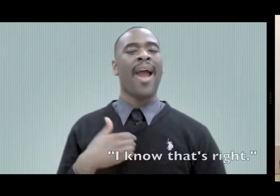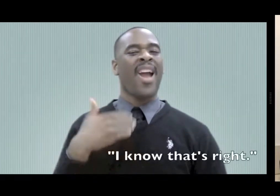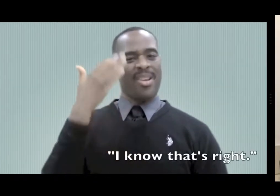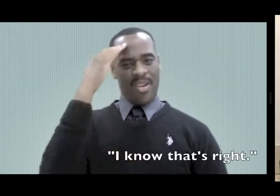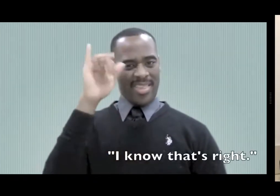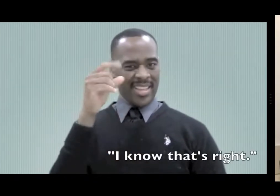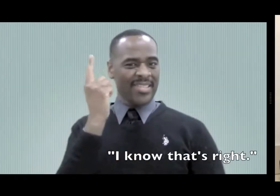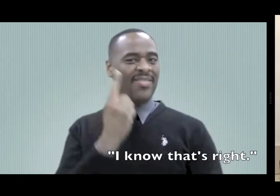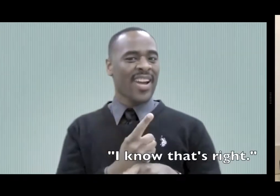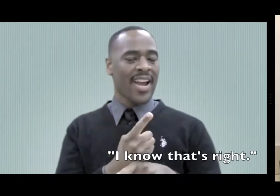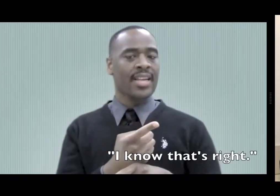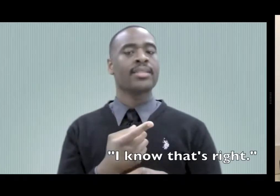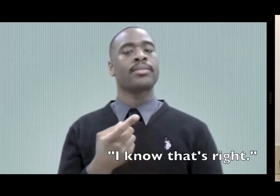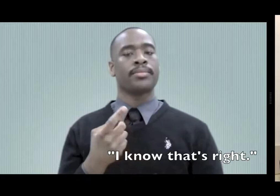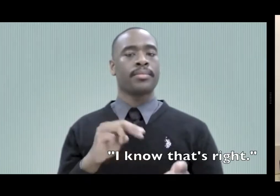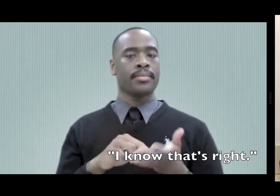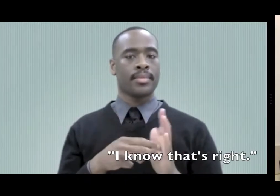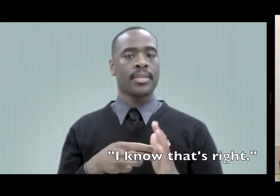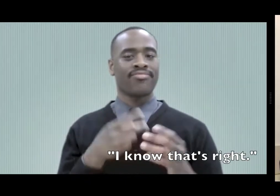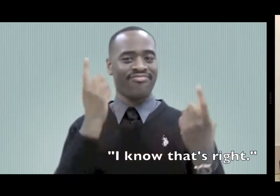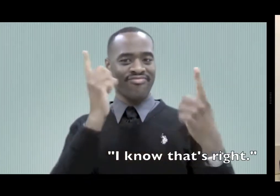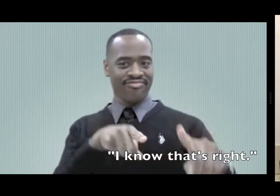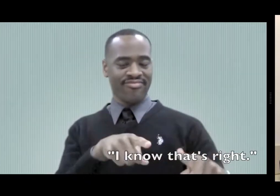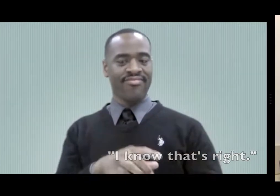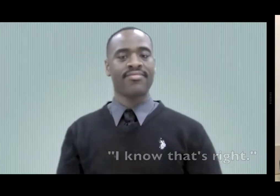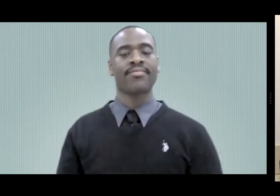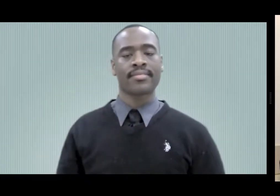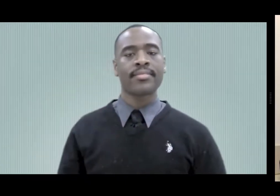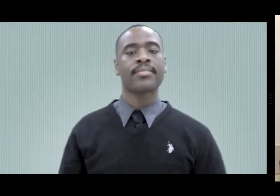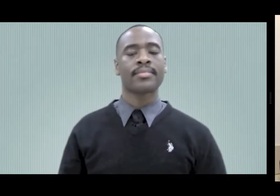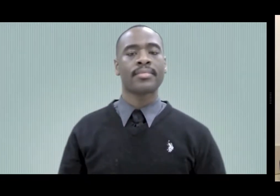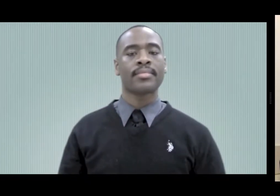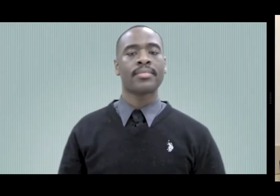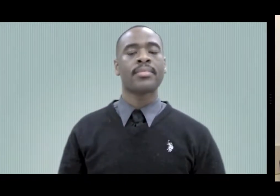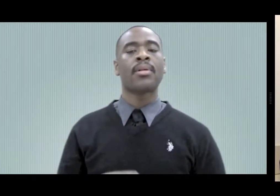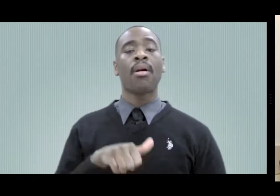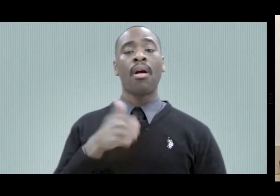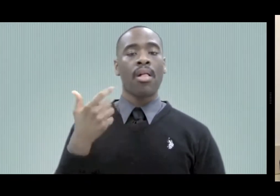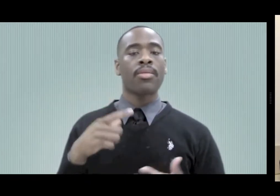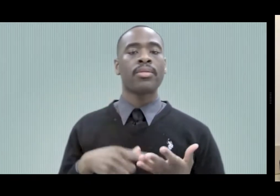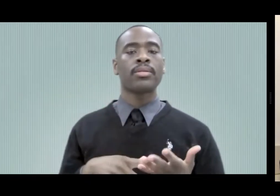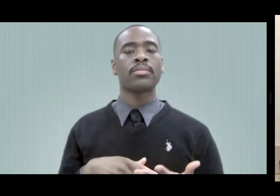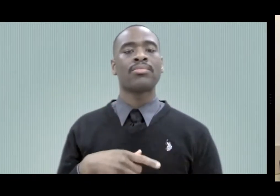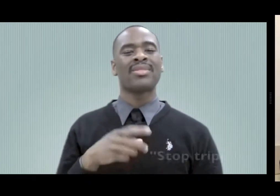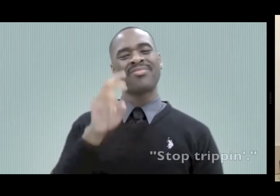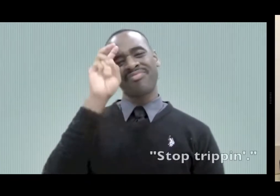phrases included my bad, girl please, I know that's right.